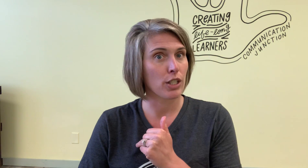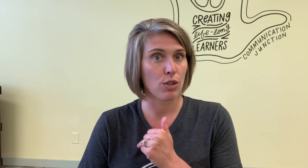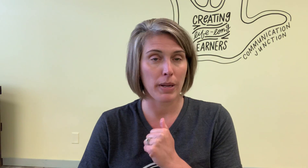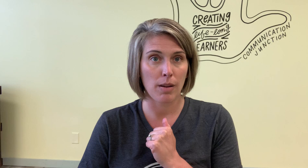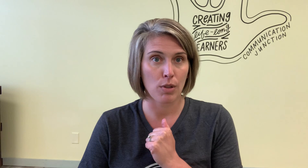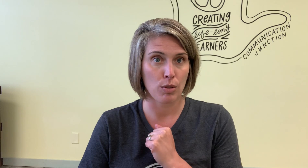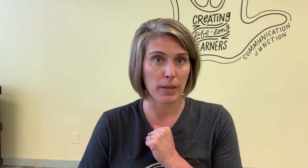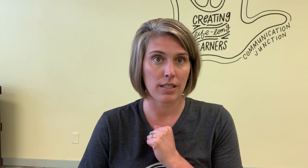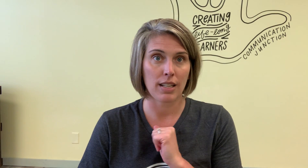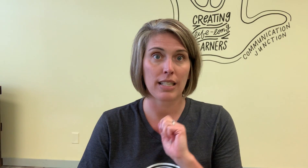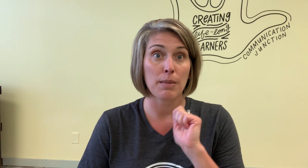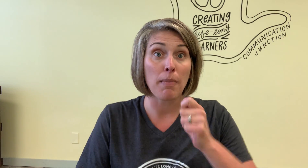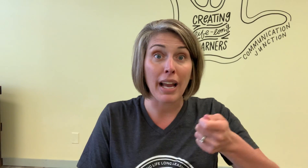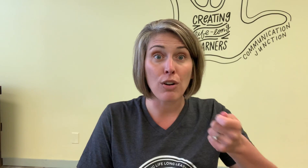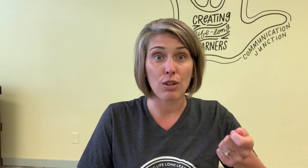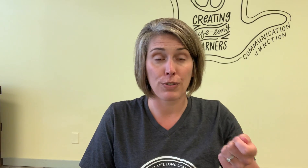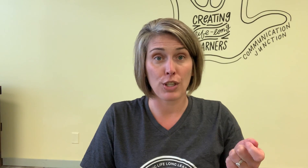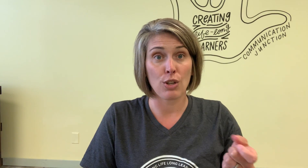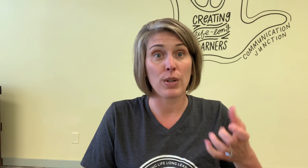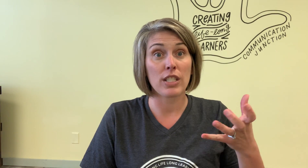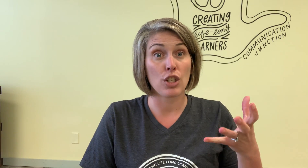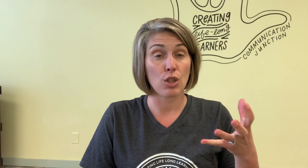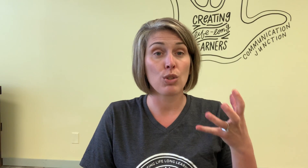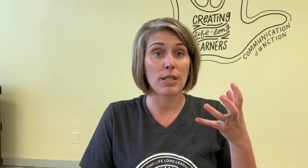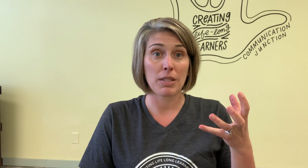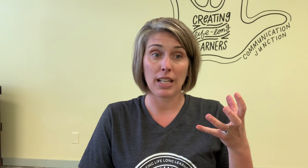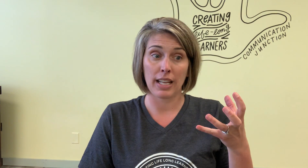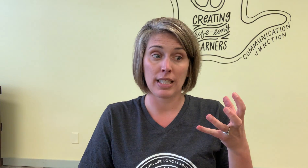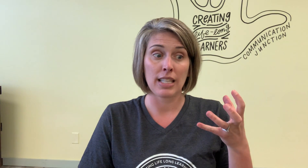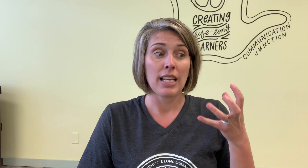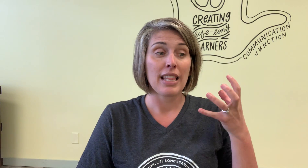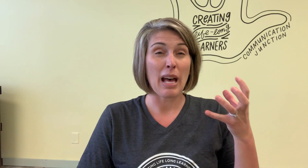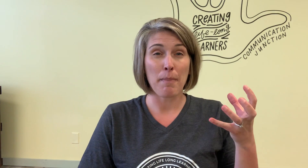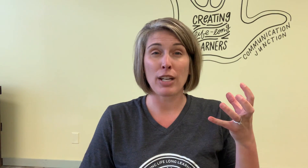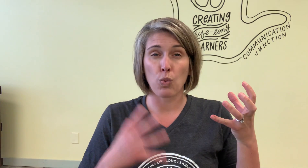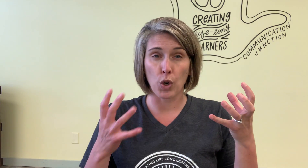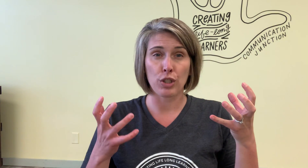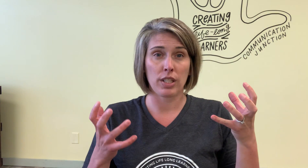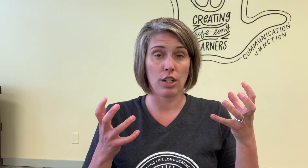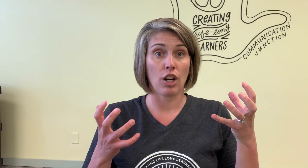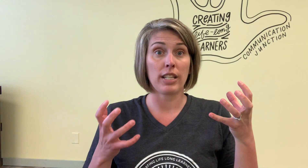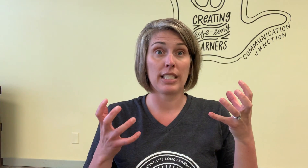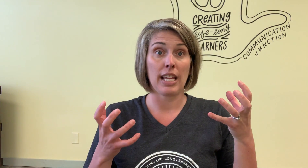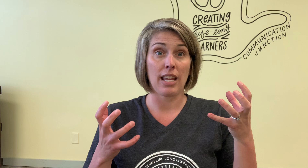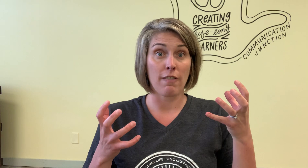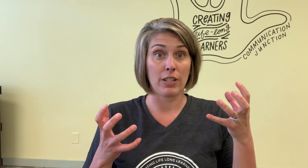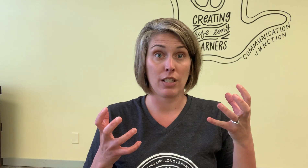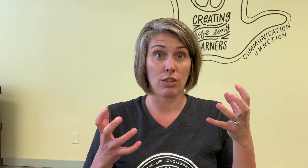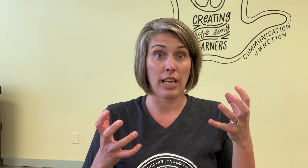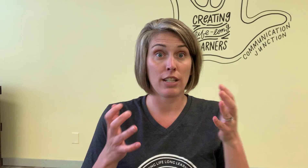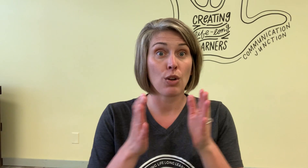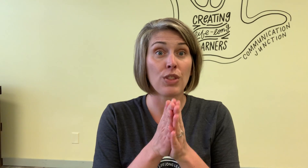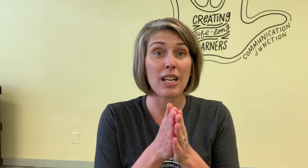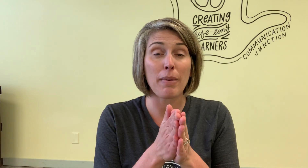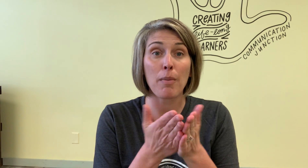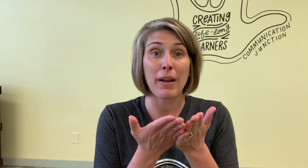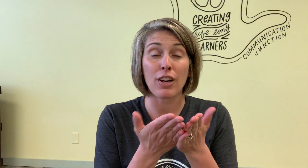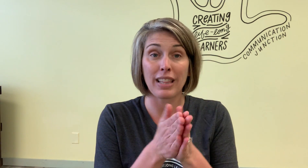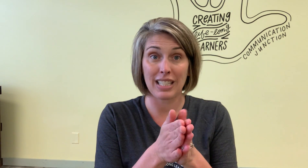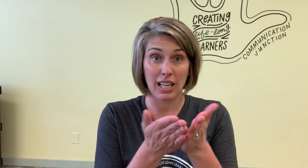you to pick up those bug signs. My goal for you is to use some signs that match words that you're already saying every single day. So think about pairing that sign